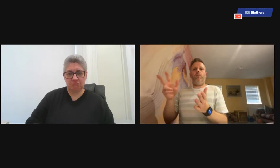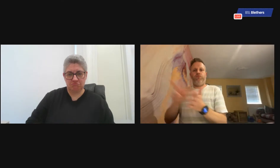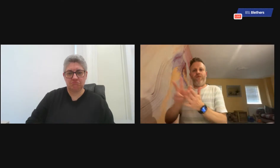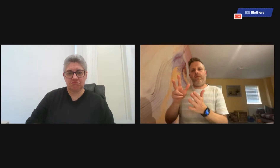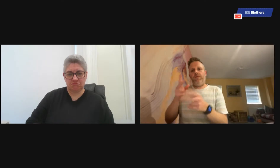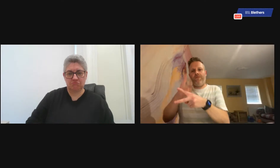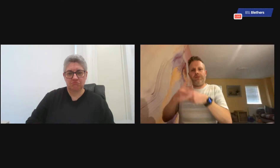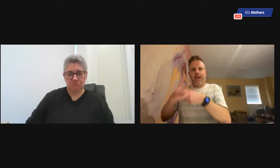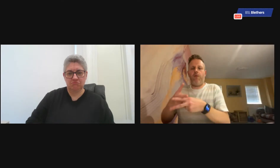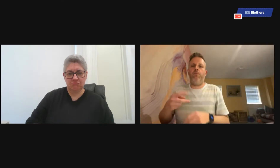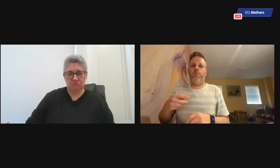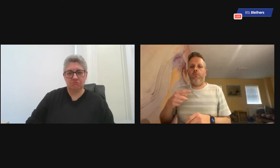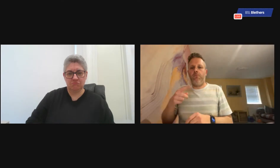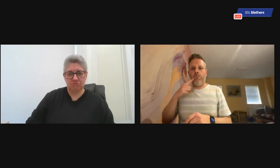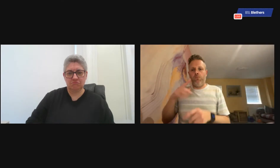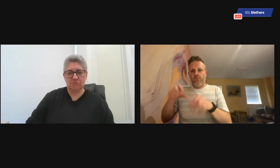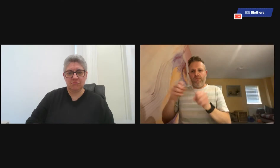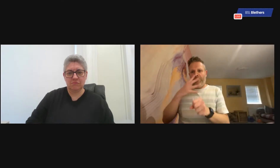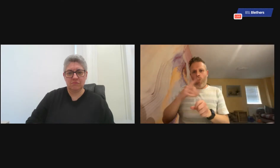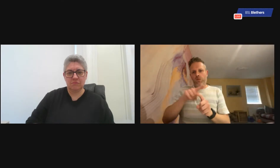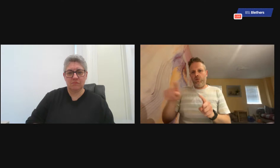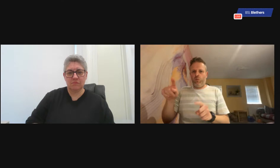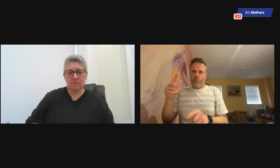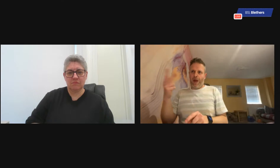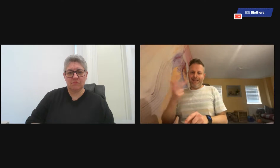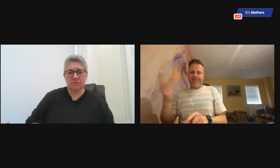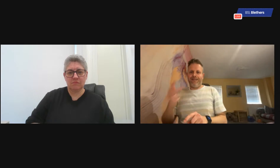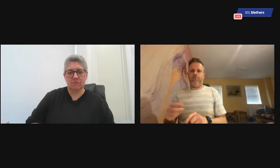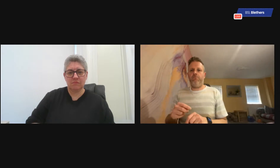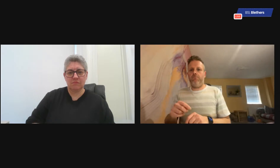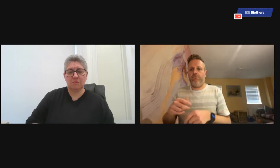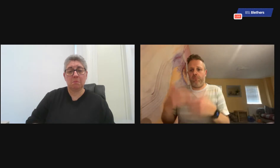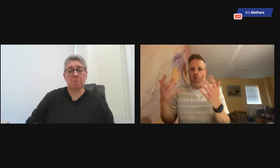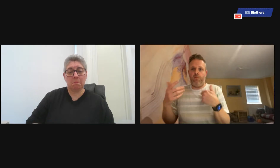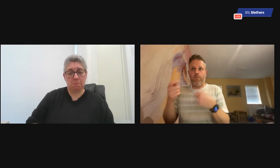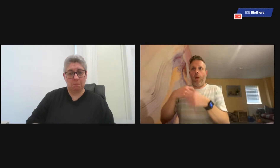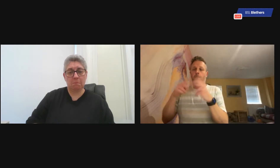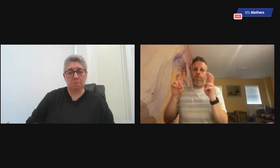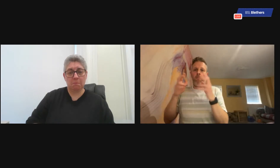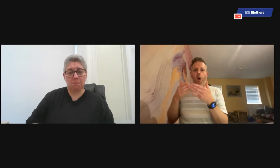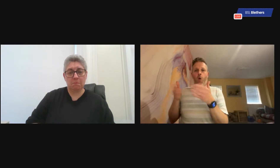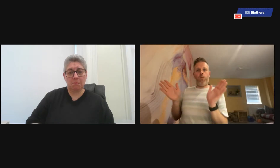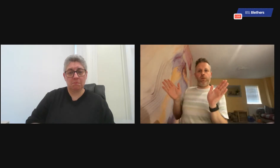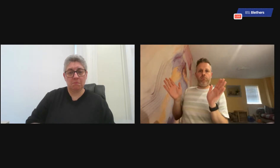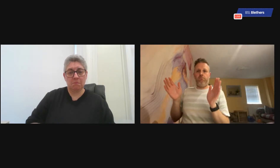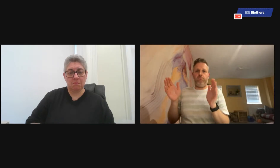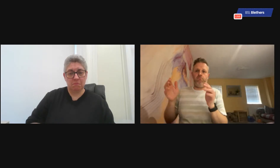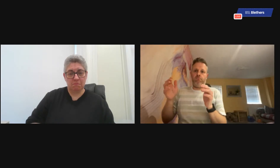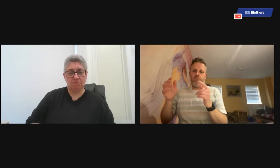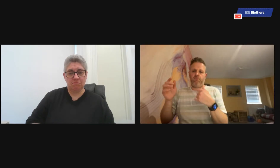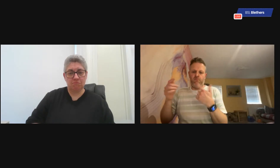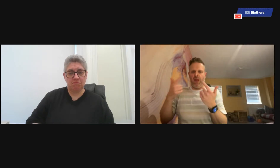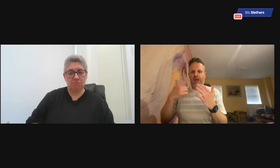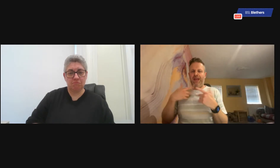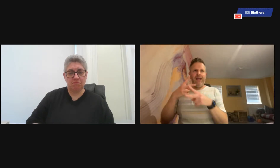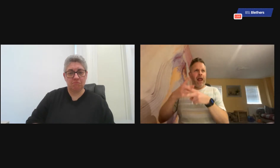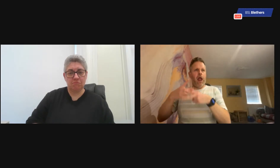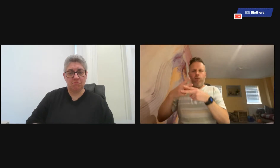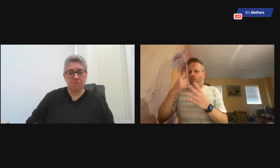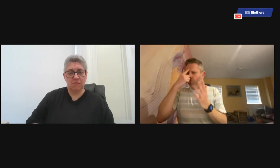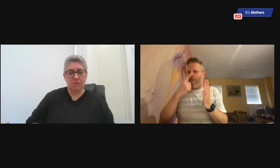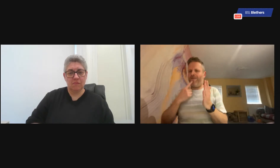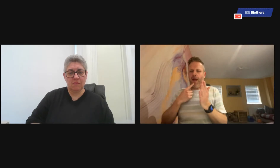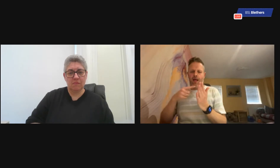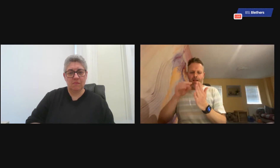And, they gave me the congratulations and said I'd been approved. And again, that was approval for age